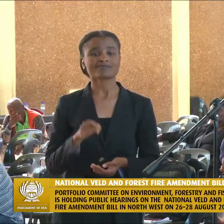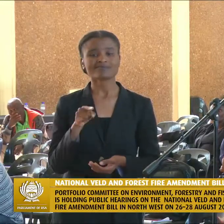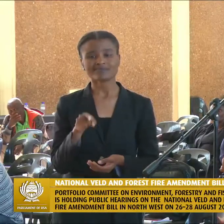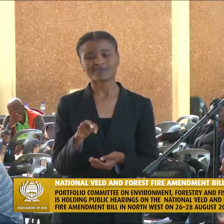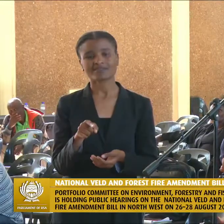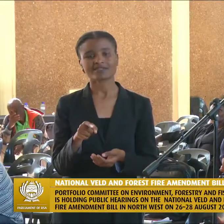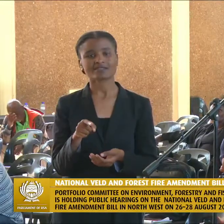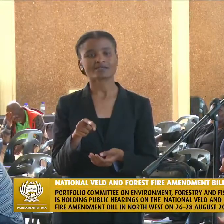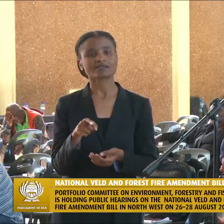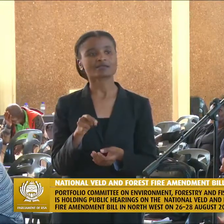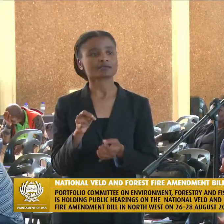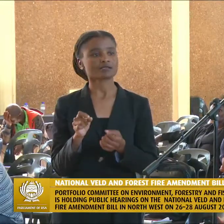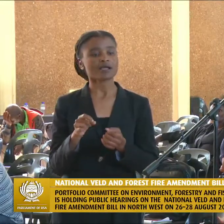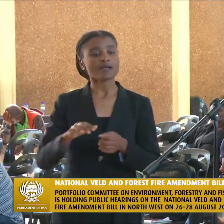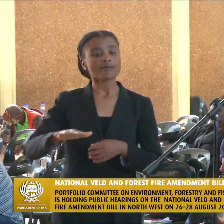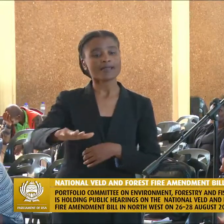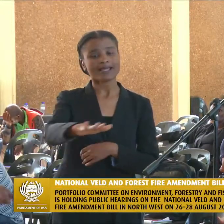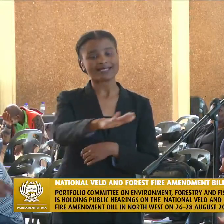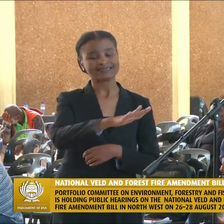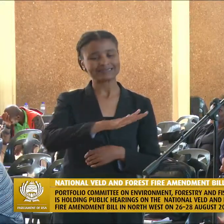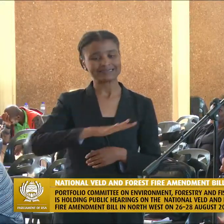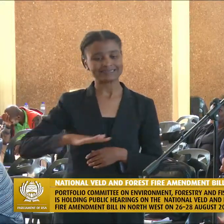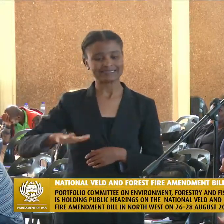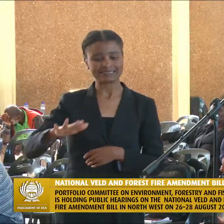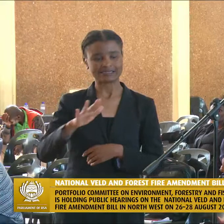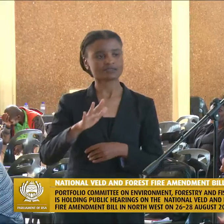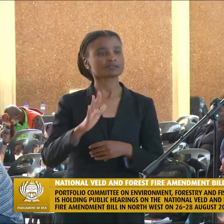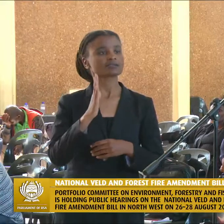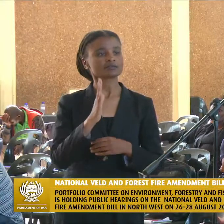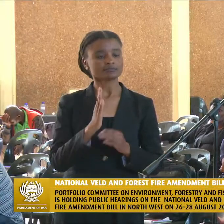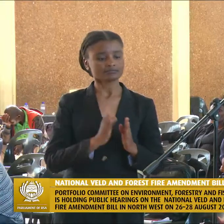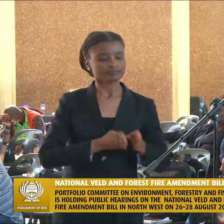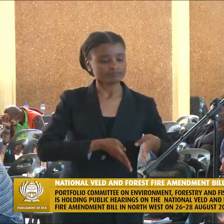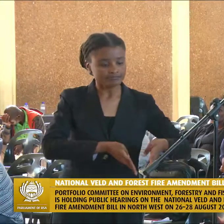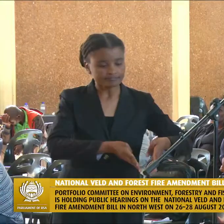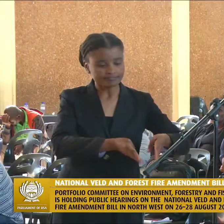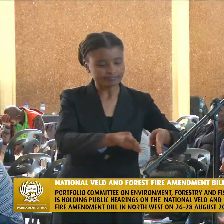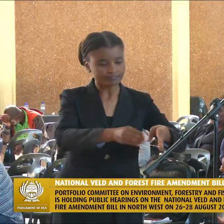the forest is not doesn't have the bales